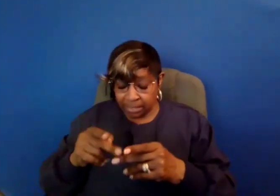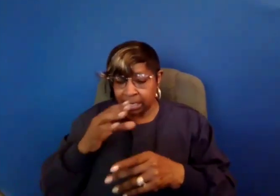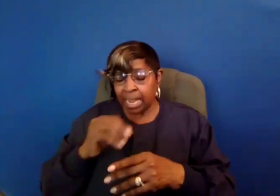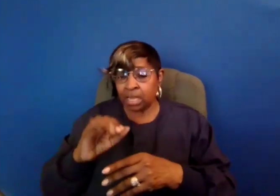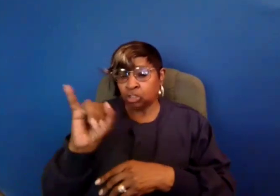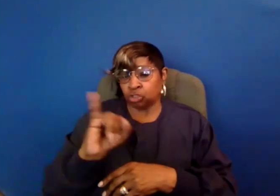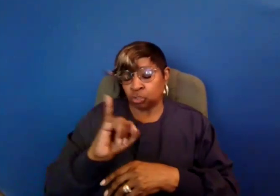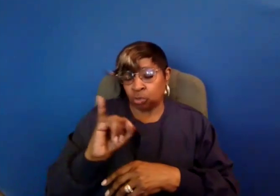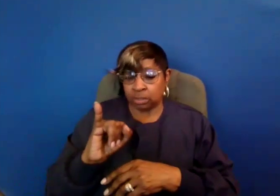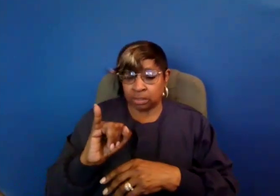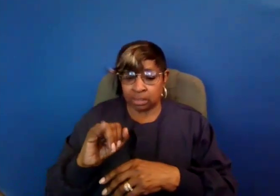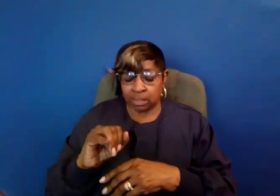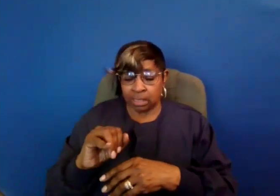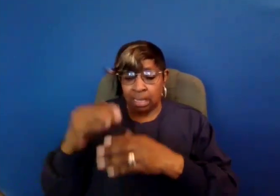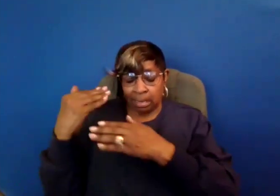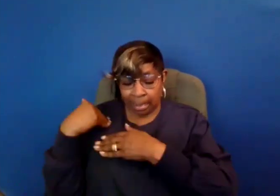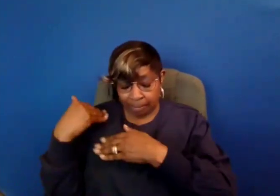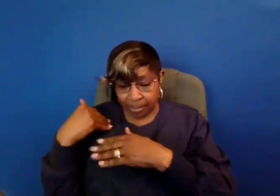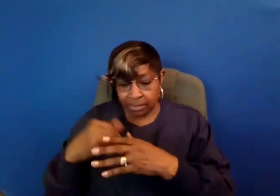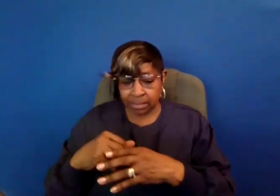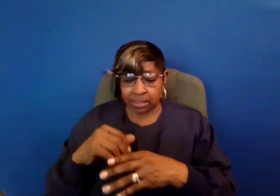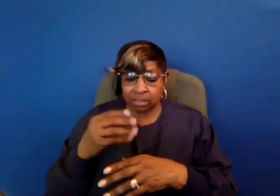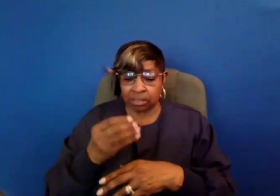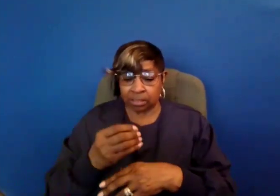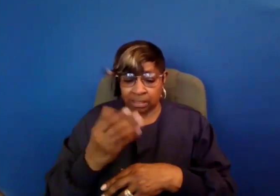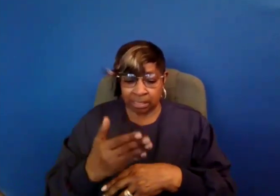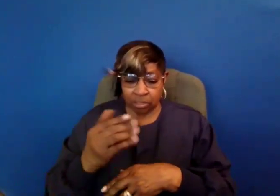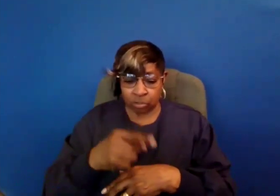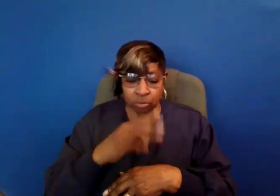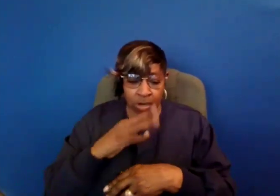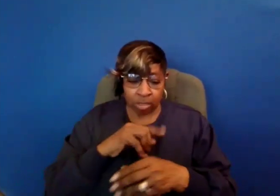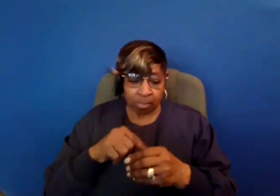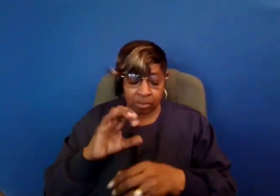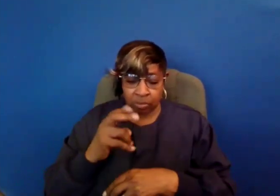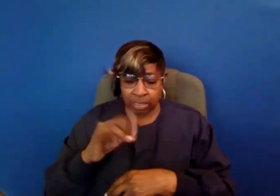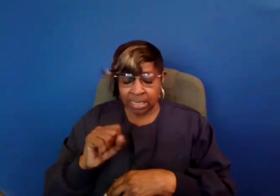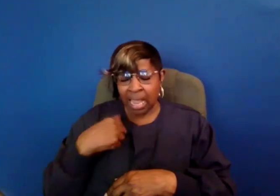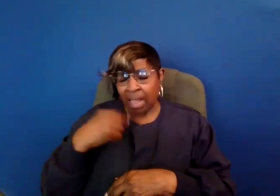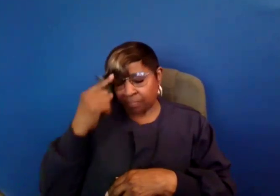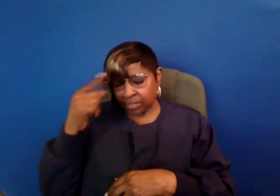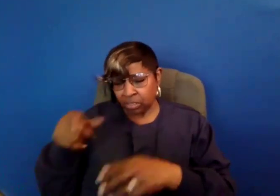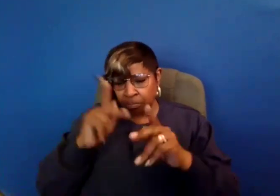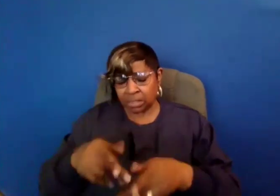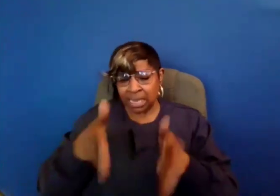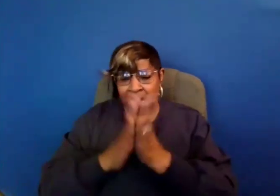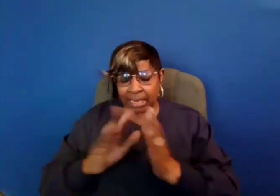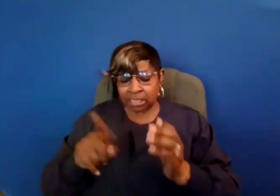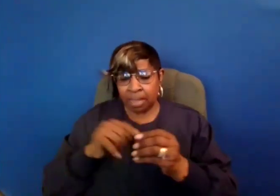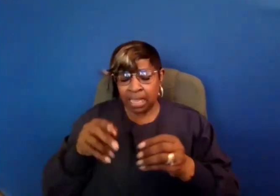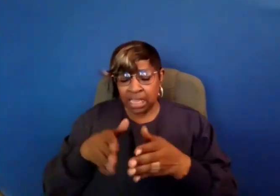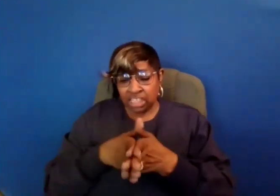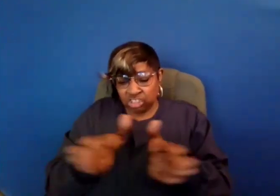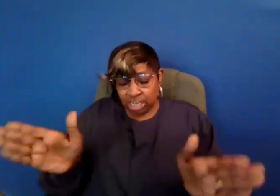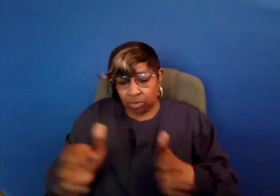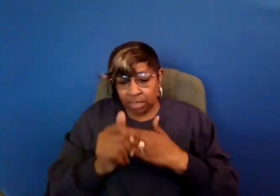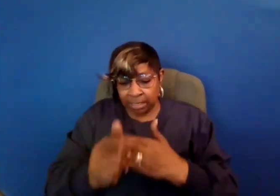workers' comp, that some of those you were just talking about, Chris. So I think this person is asking about general guidance for